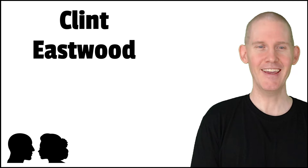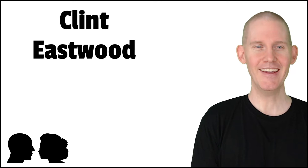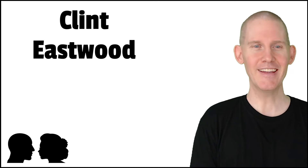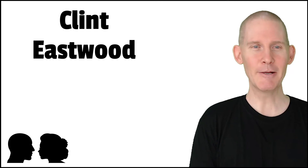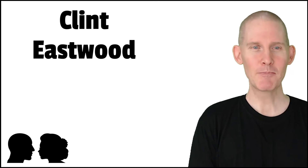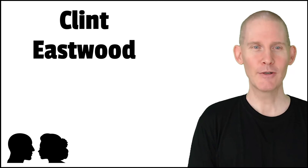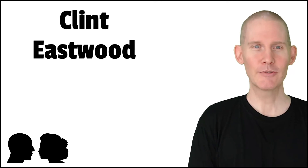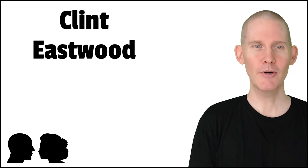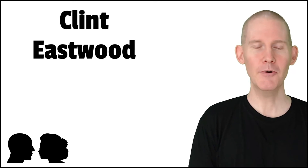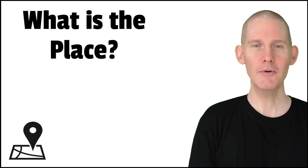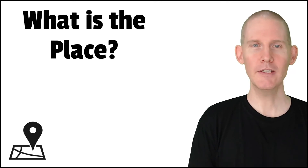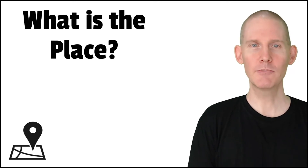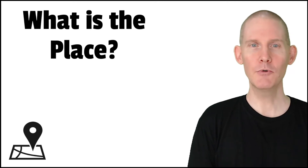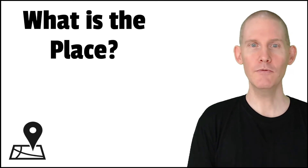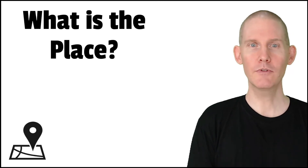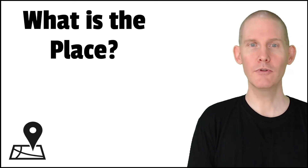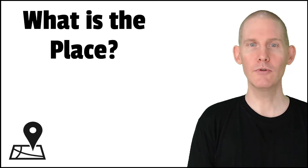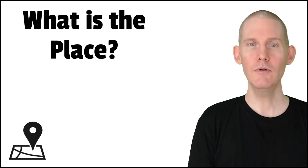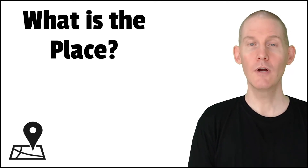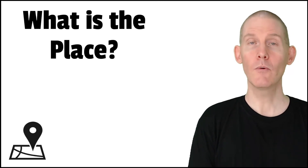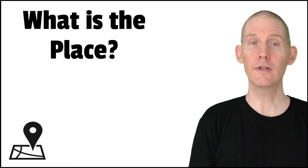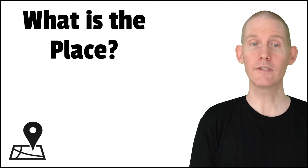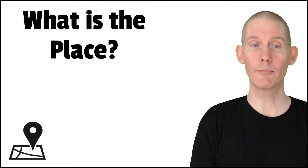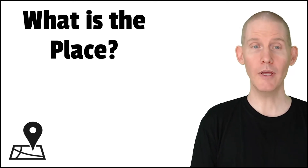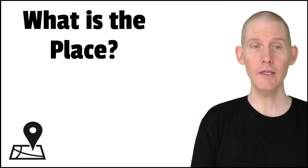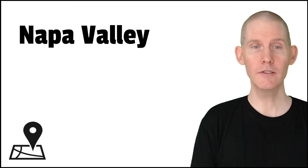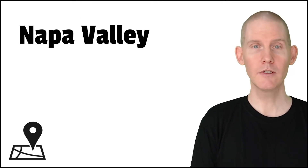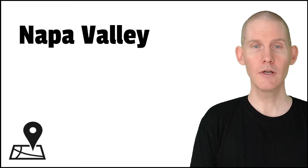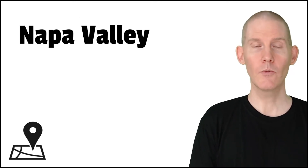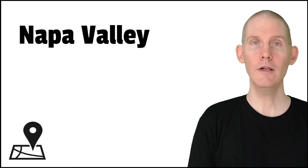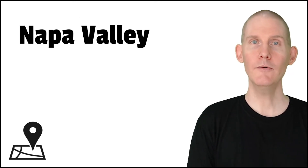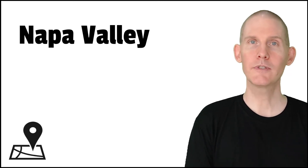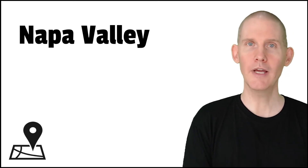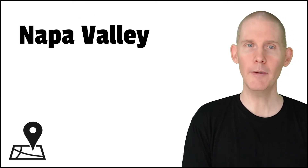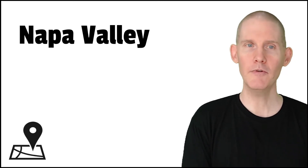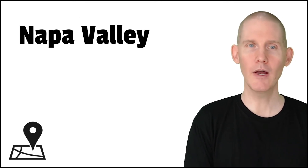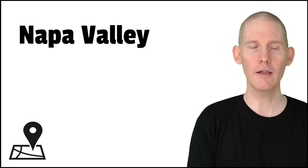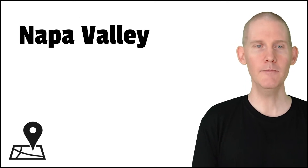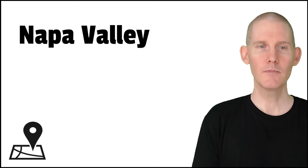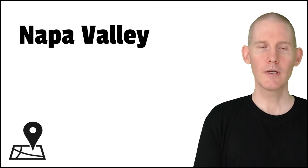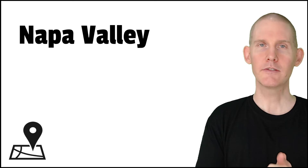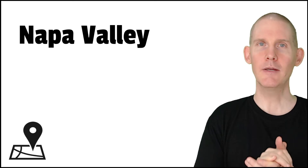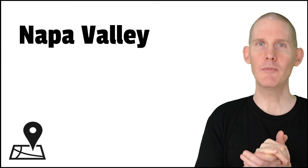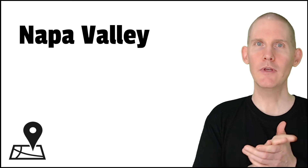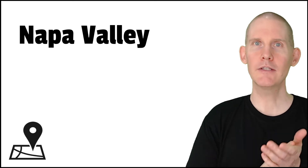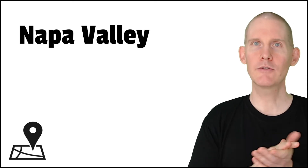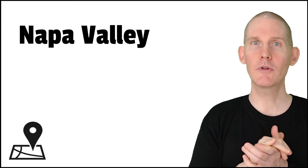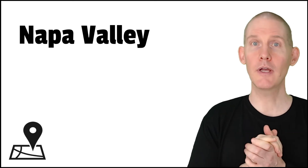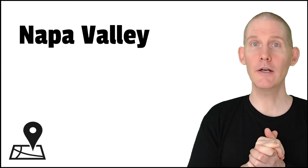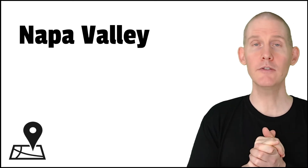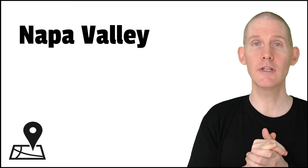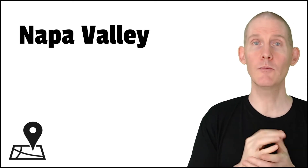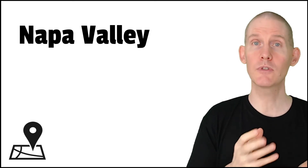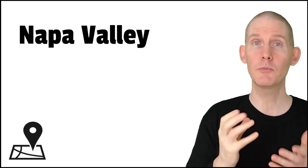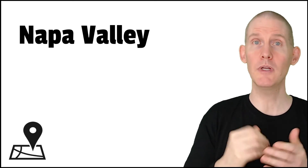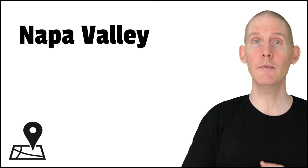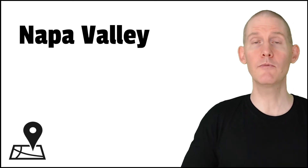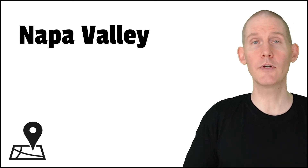Okay, so let's move to what is the place? Well, it was Napa Valley. Same thing, let's do the letters and then we'll speed up